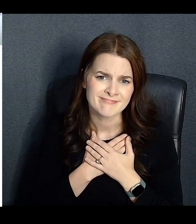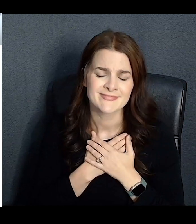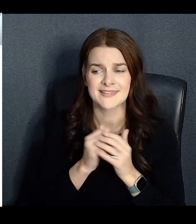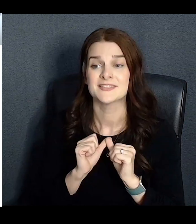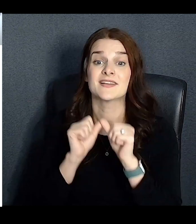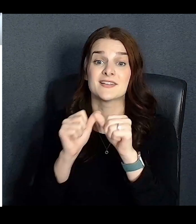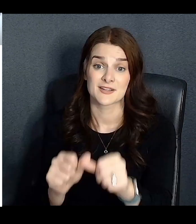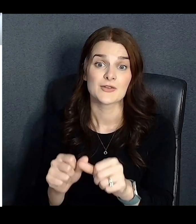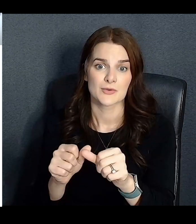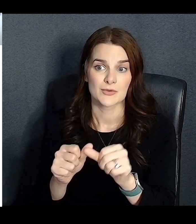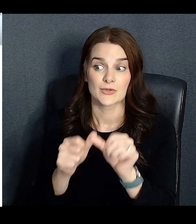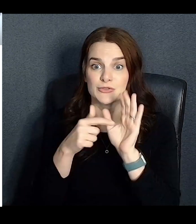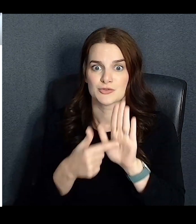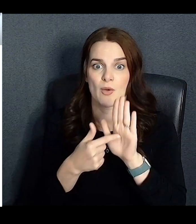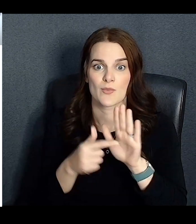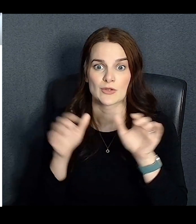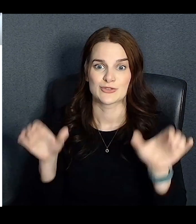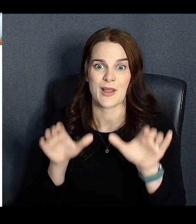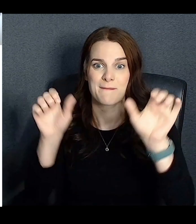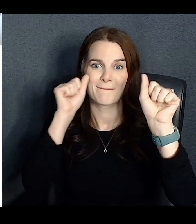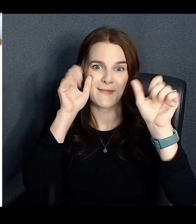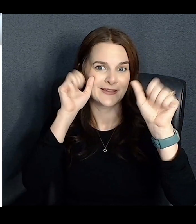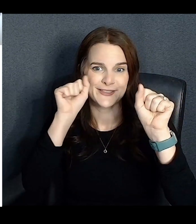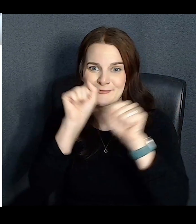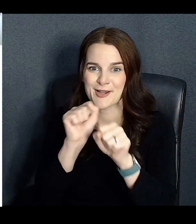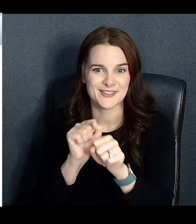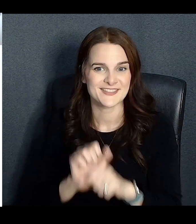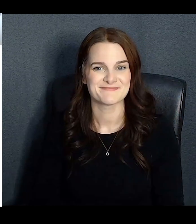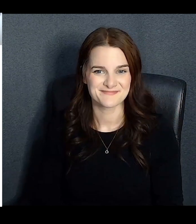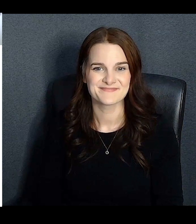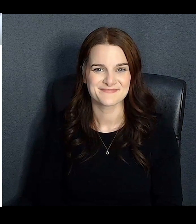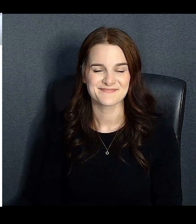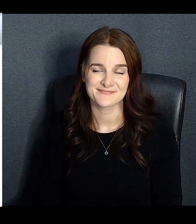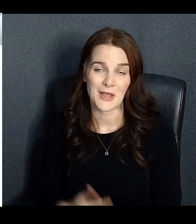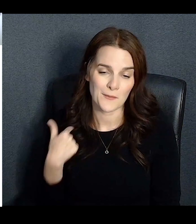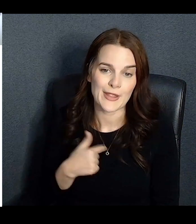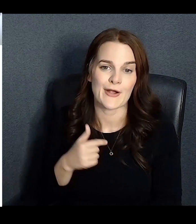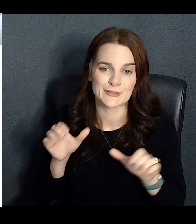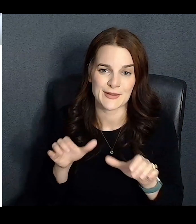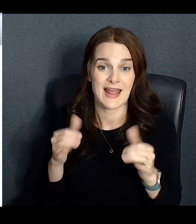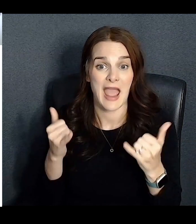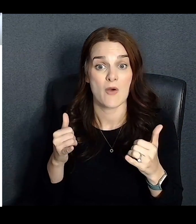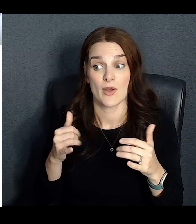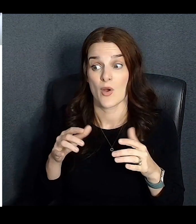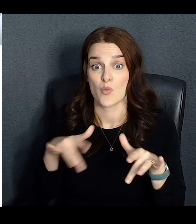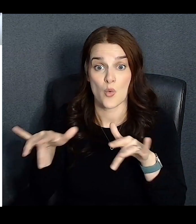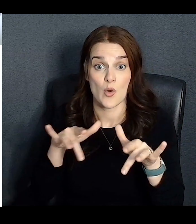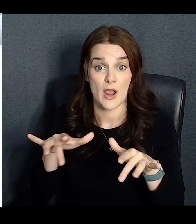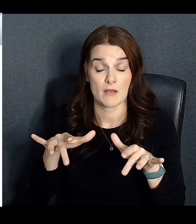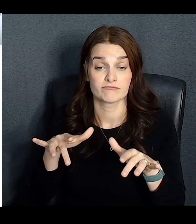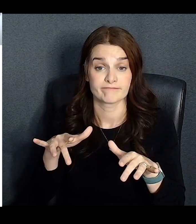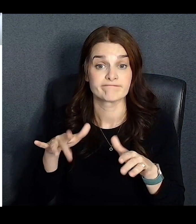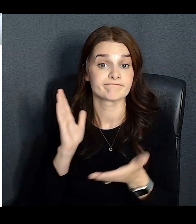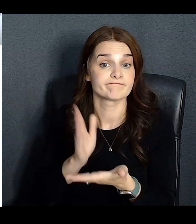and also, to continue, showing that we're doing amazing work that we're doing. I'm going to turn off the